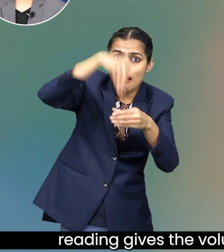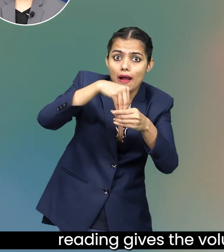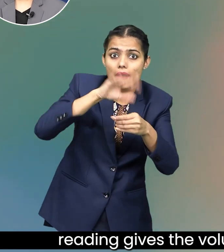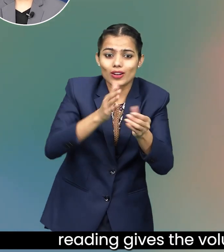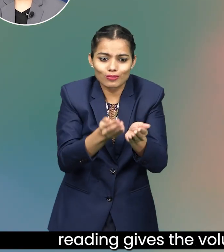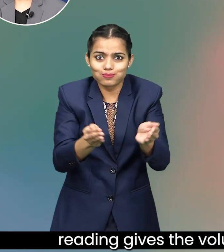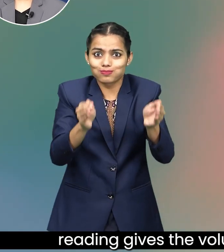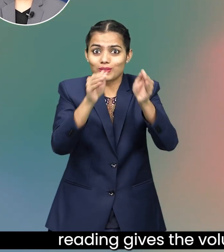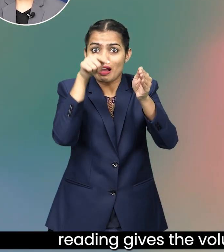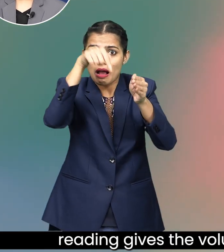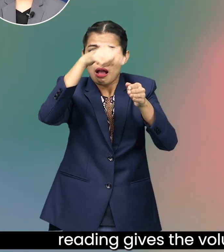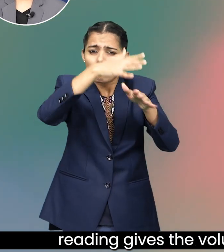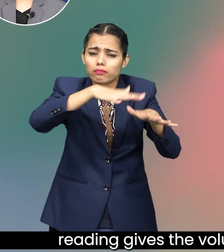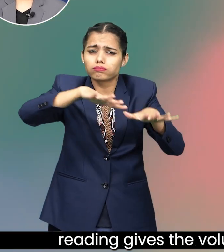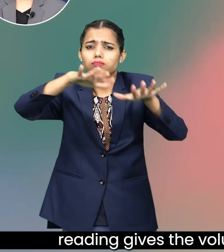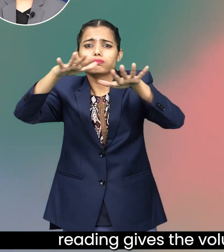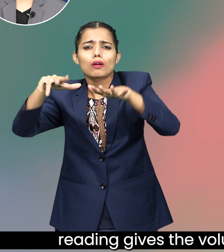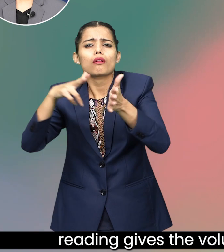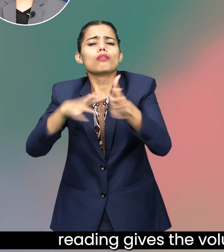water displaced by the stone